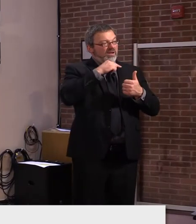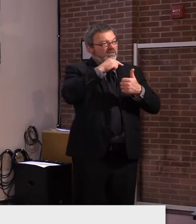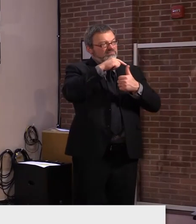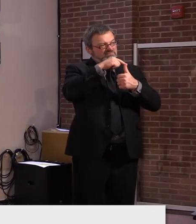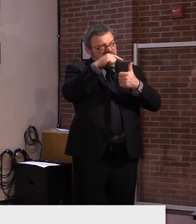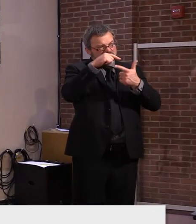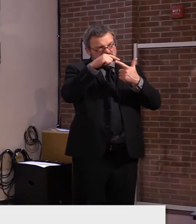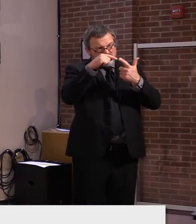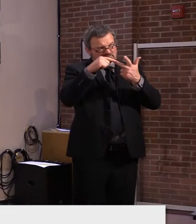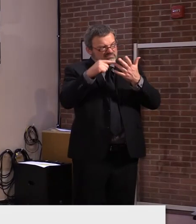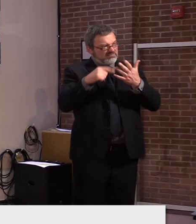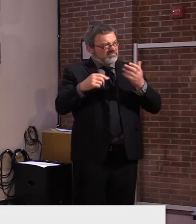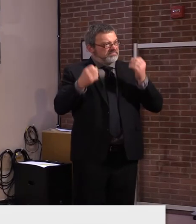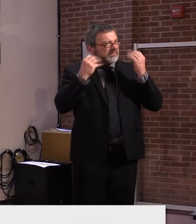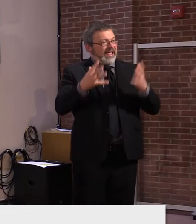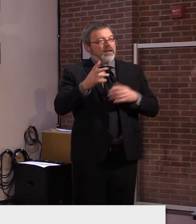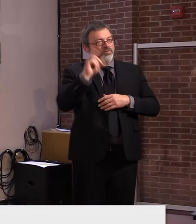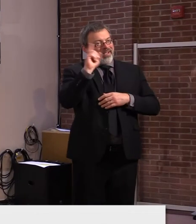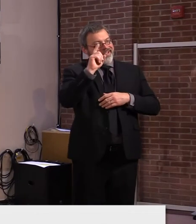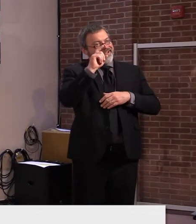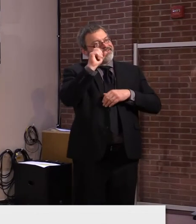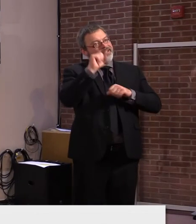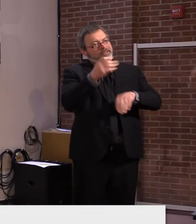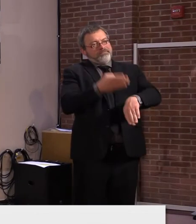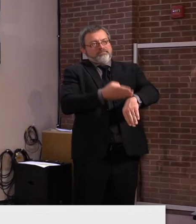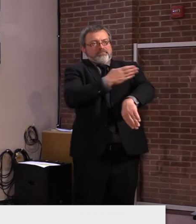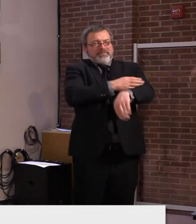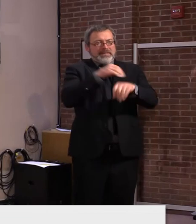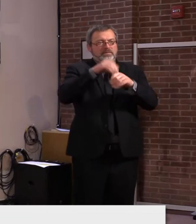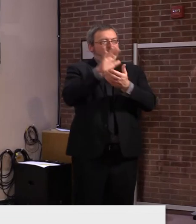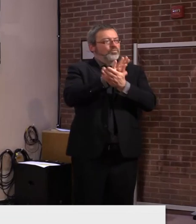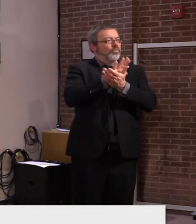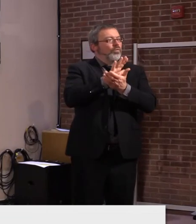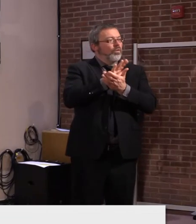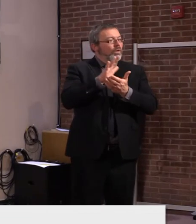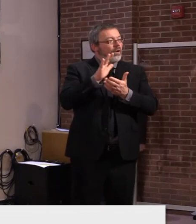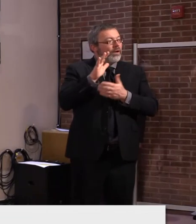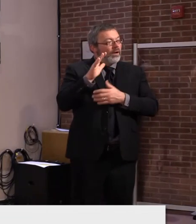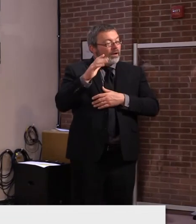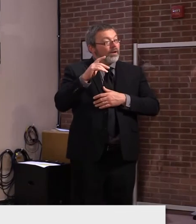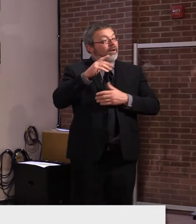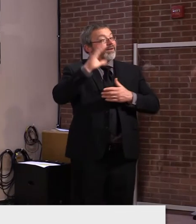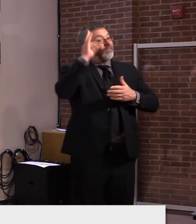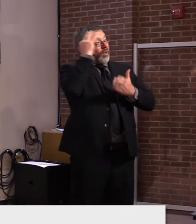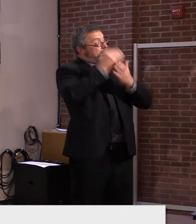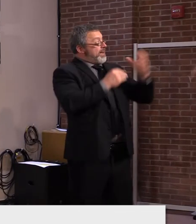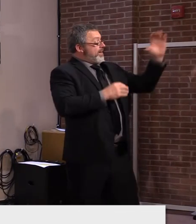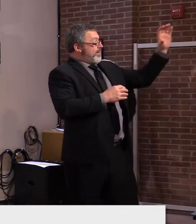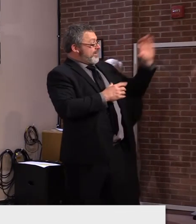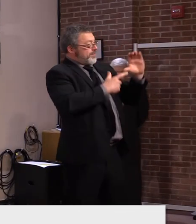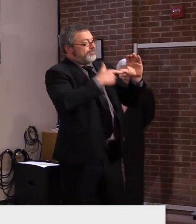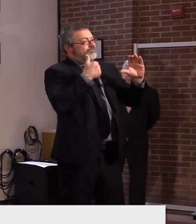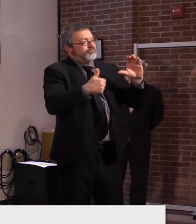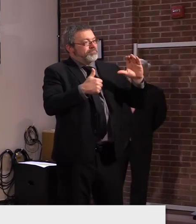facilities improvement. We are trying to leverage, as the governor mentioned, the federal dollars that are coming in now as a result of COVID.